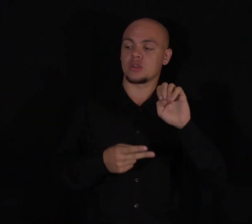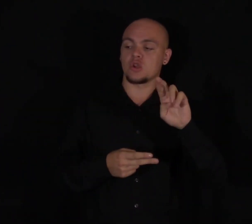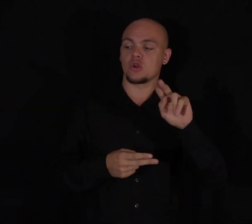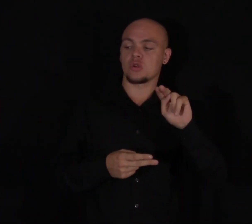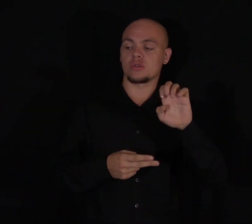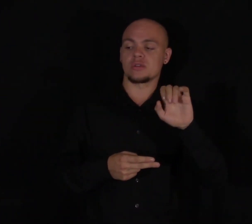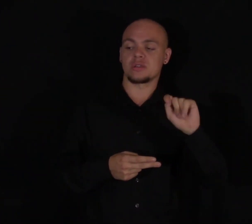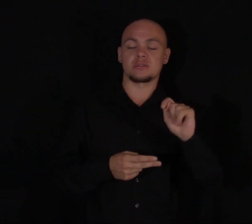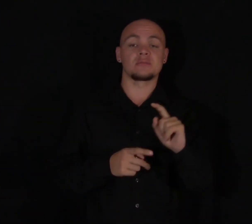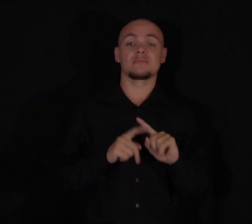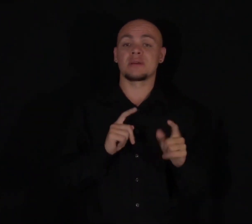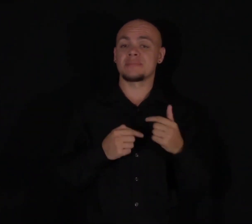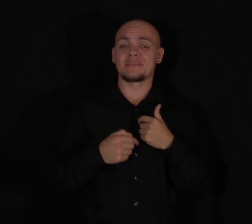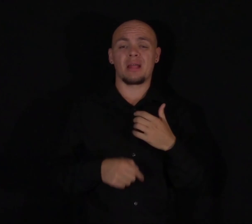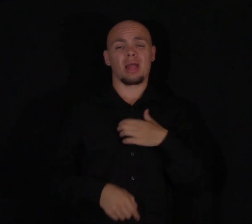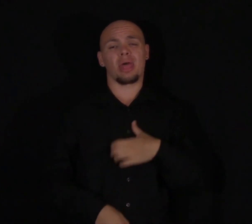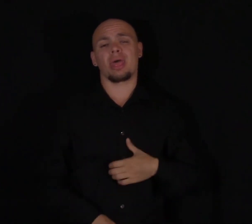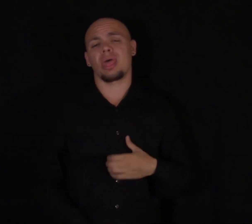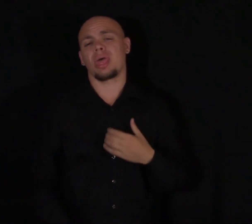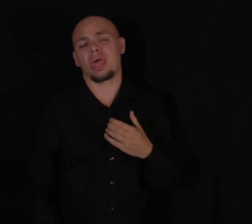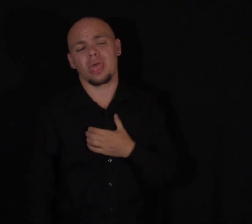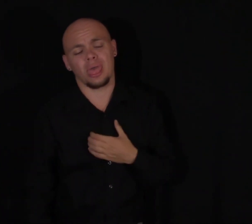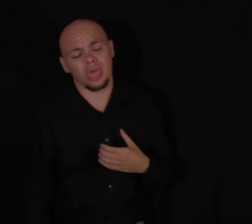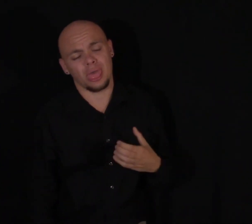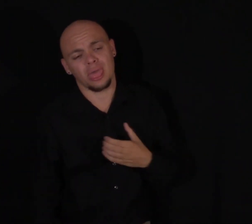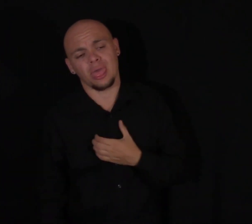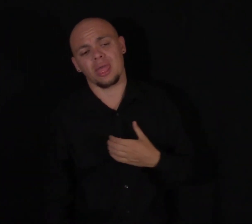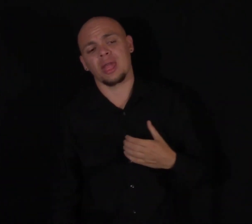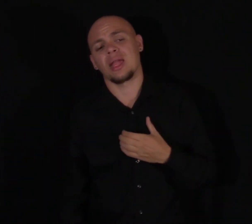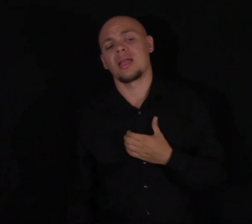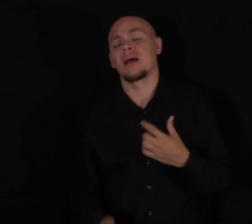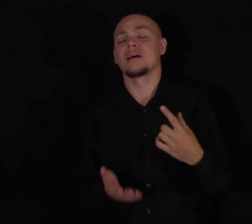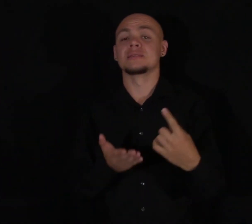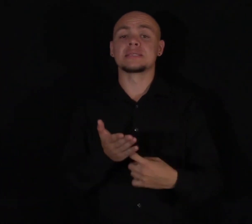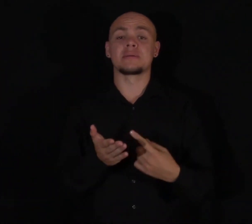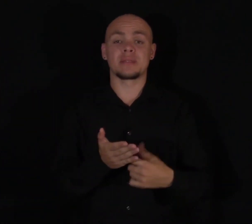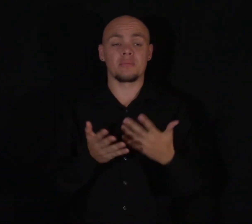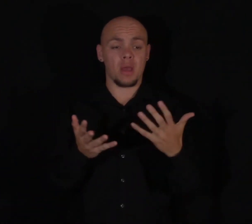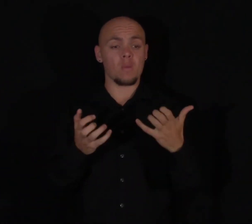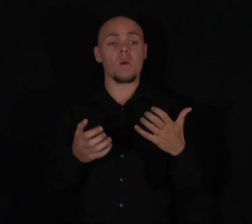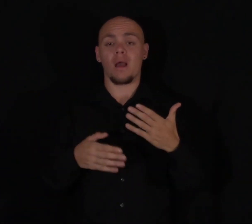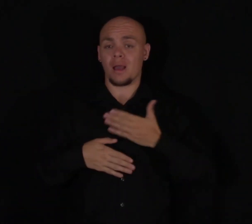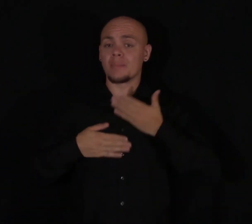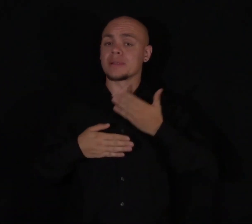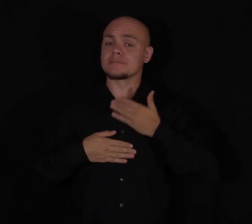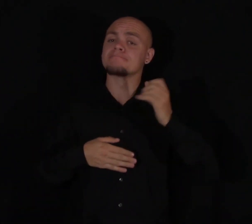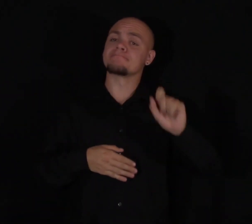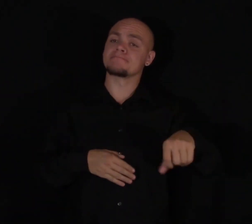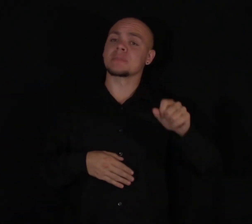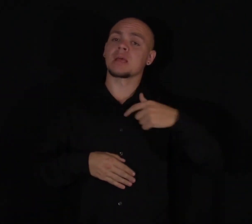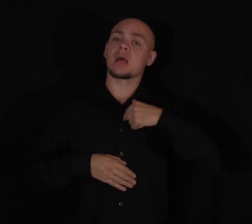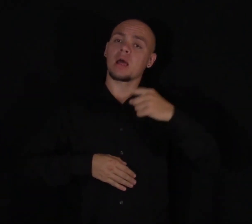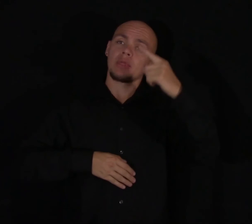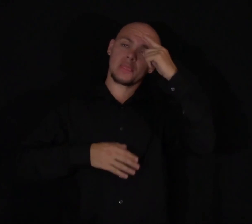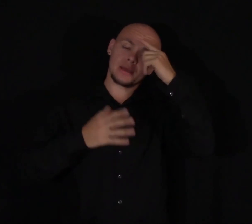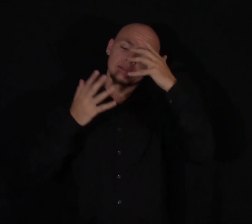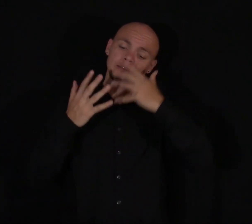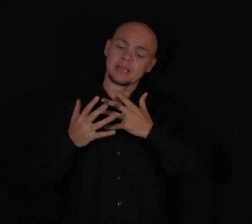groans from me. Sometimes, indeed, I felt a wish for happiness, and thought with melancholy delight of my beloved